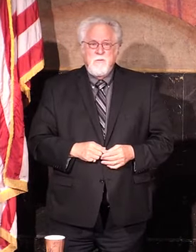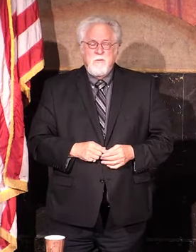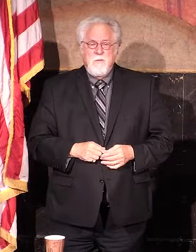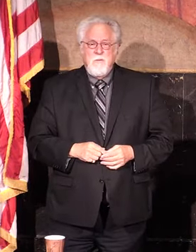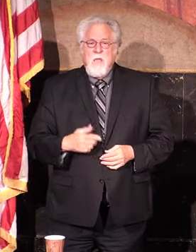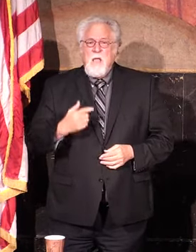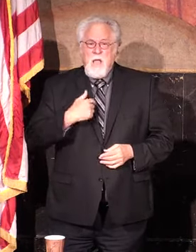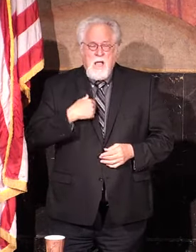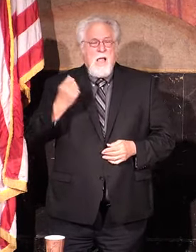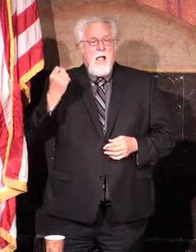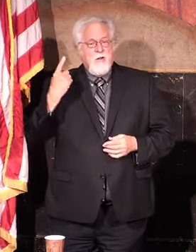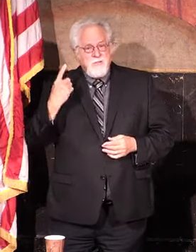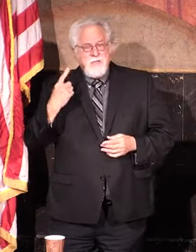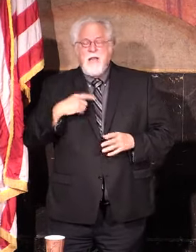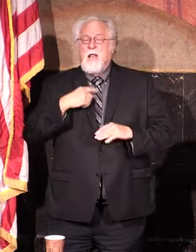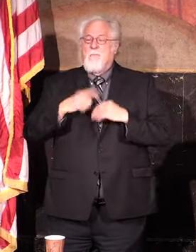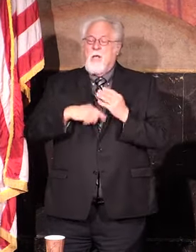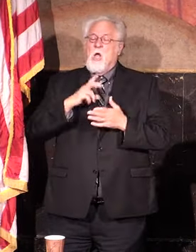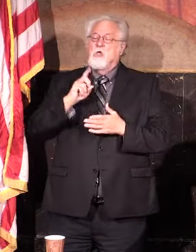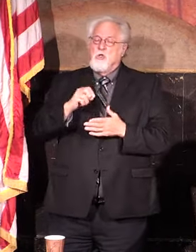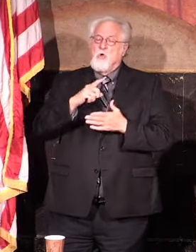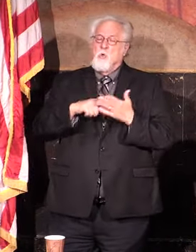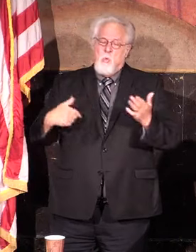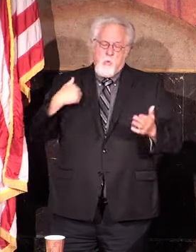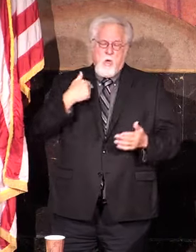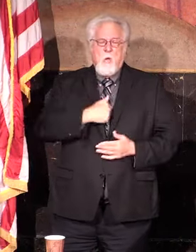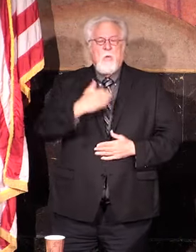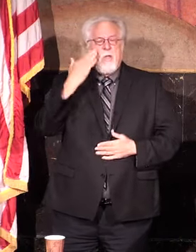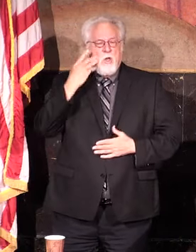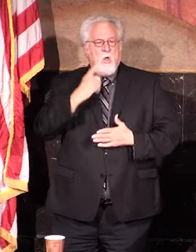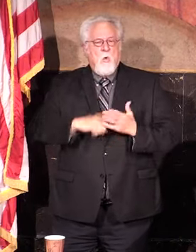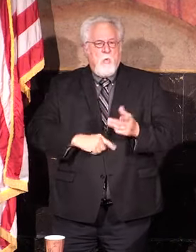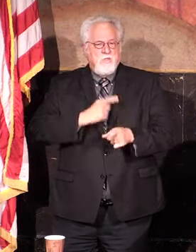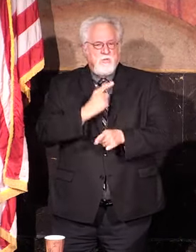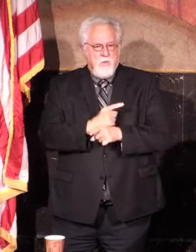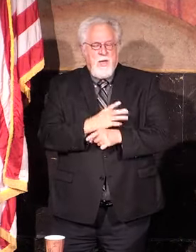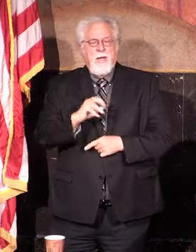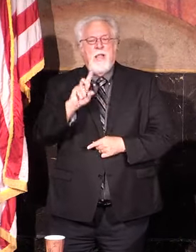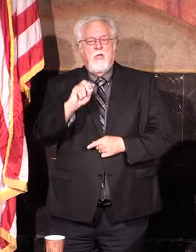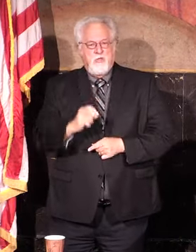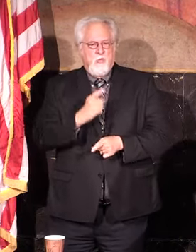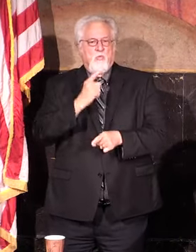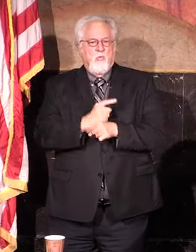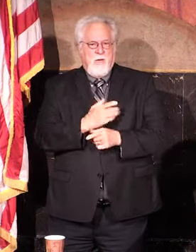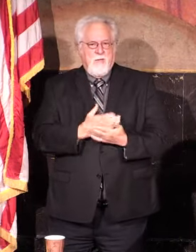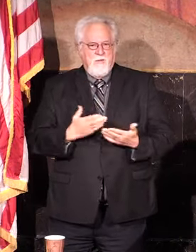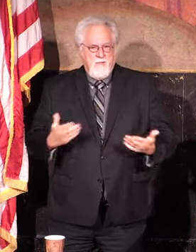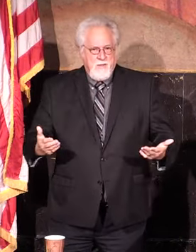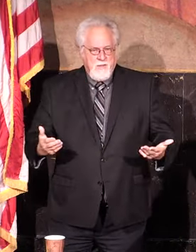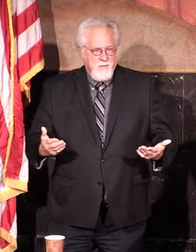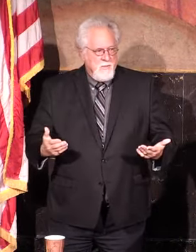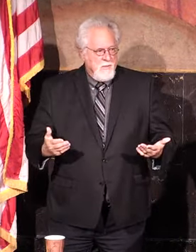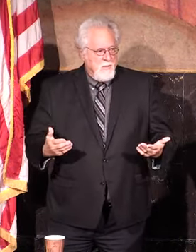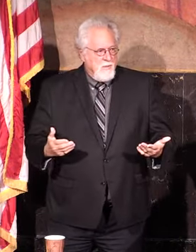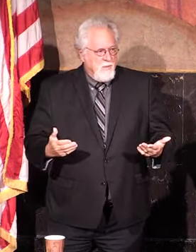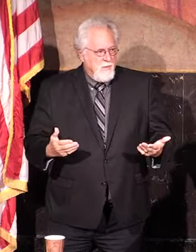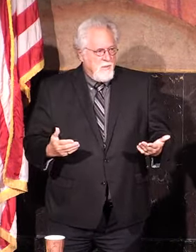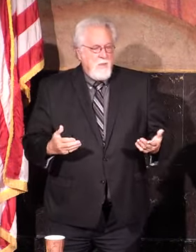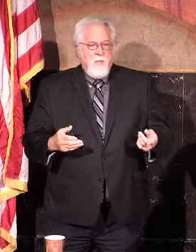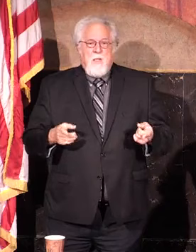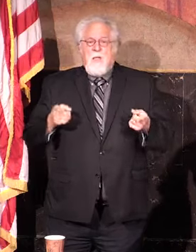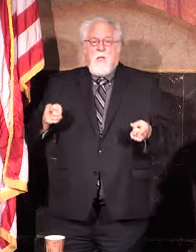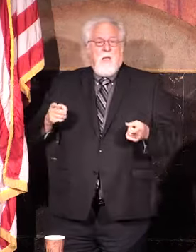I understand. It's about doing what we know is right, doing things right and doing the right thing. Wearing a mask might have saved my